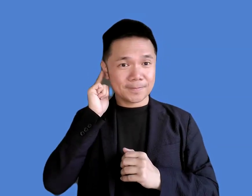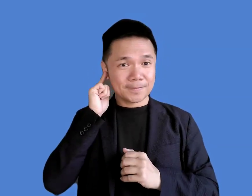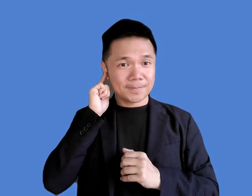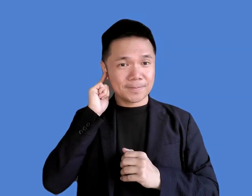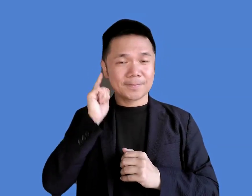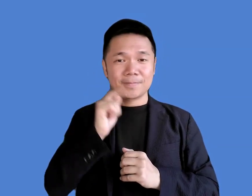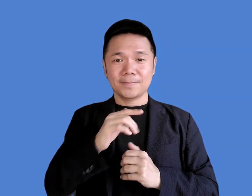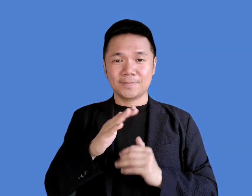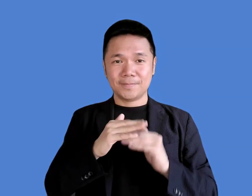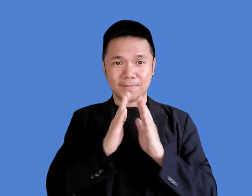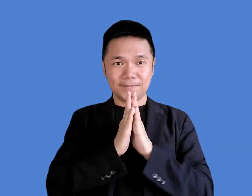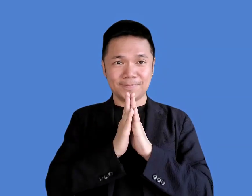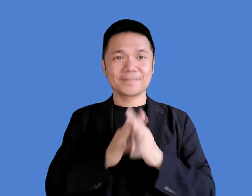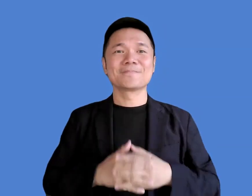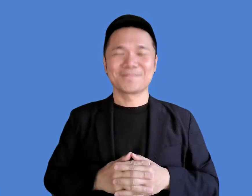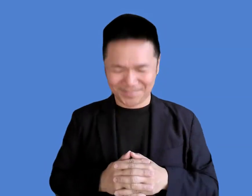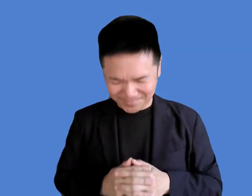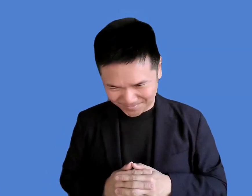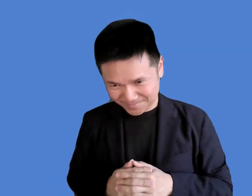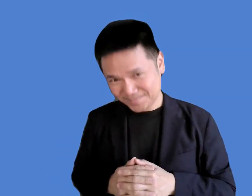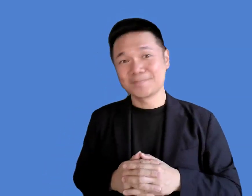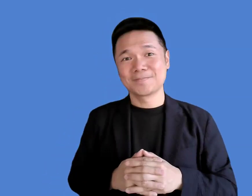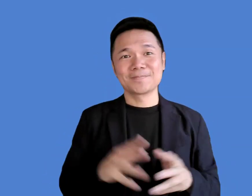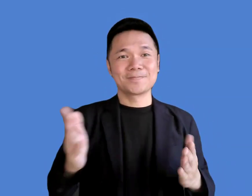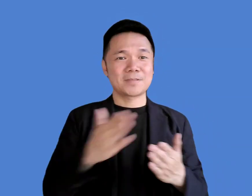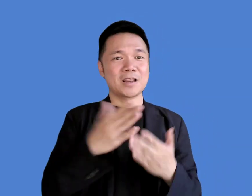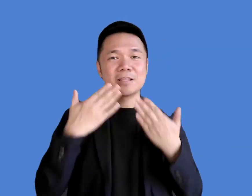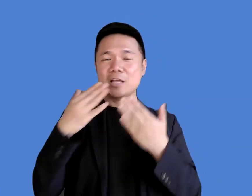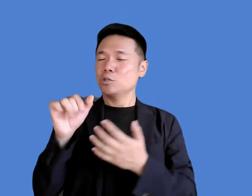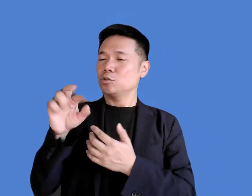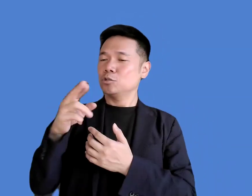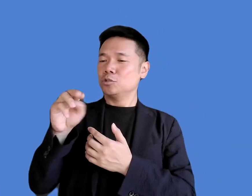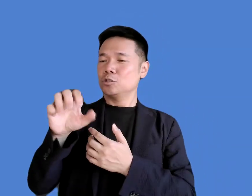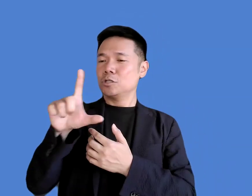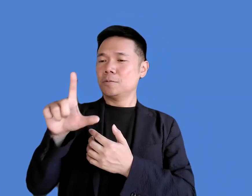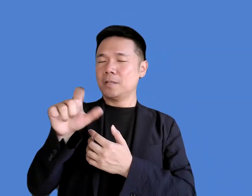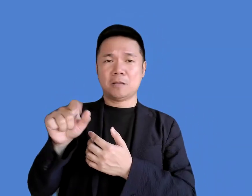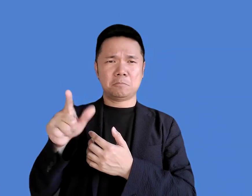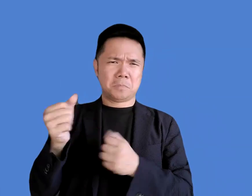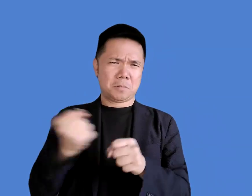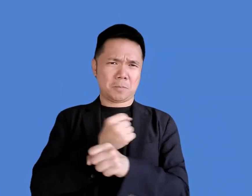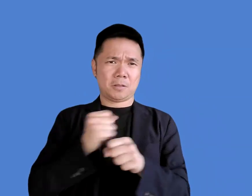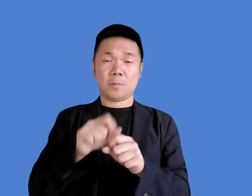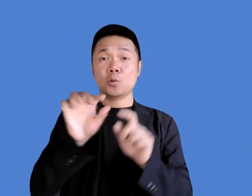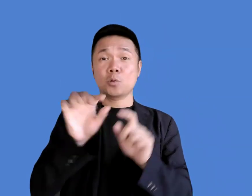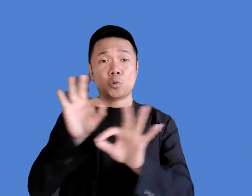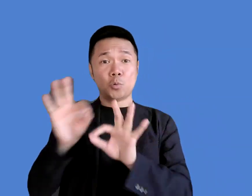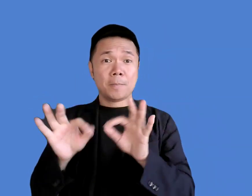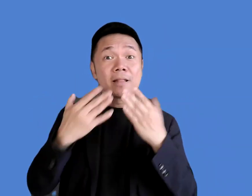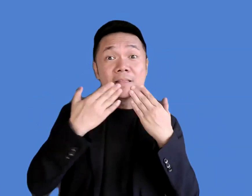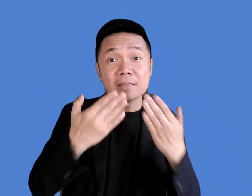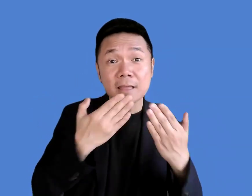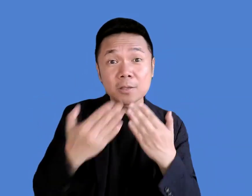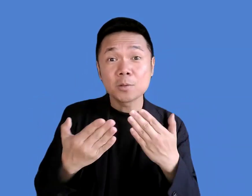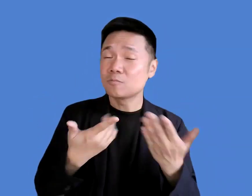Amy, please unmute yourself. Yes, sorry about that. Thank you, Sharmila. We may not have time for Q&A, but thank you to everyone who's